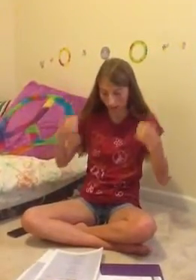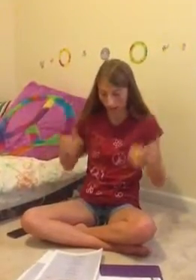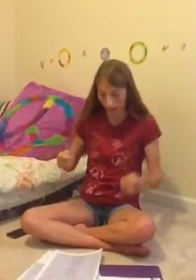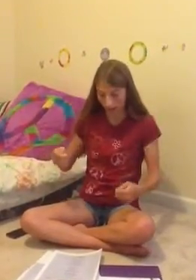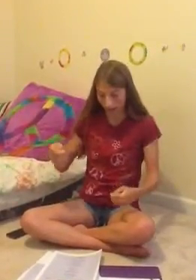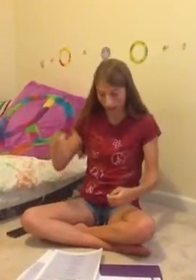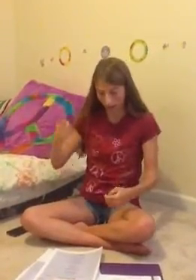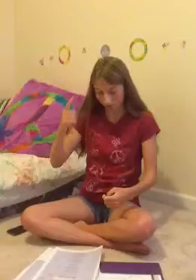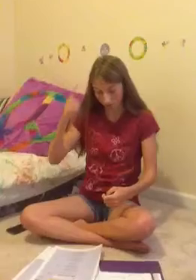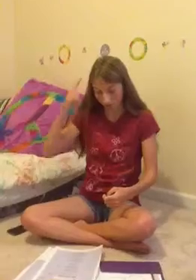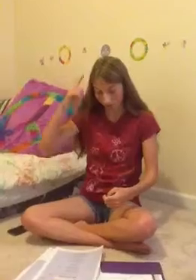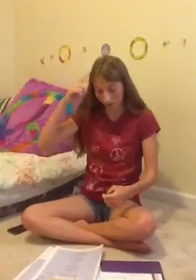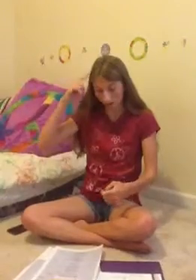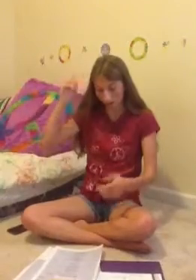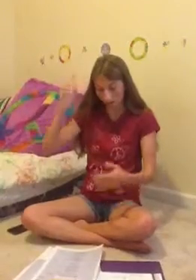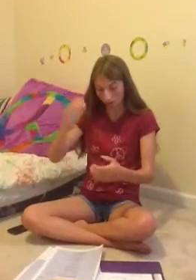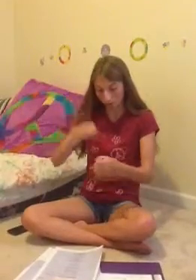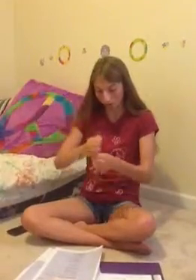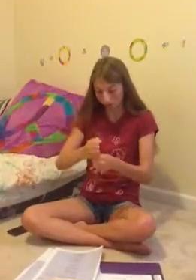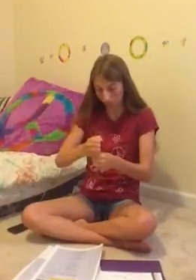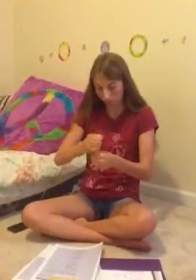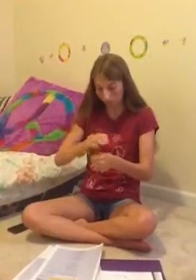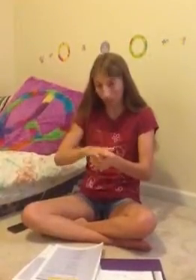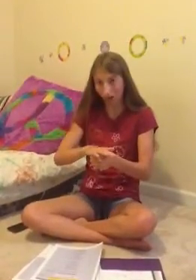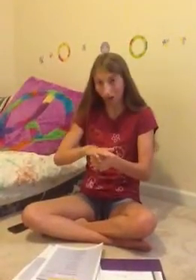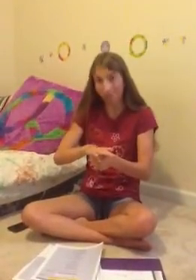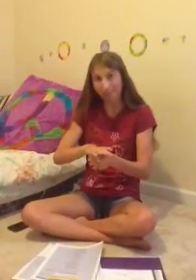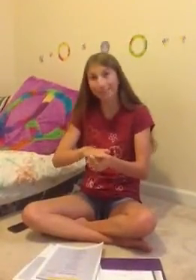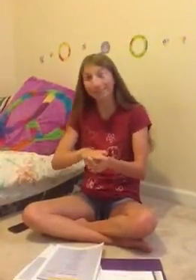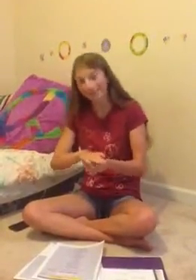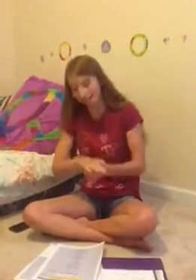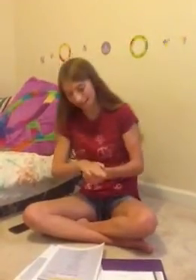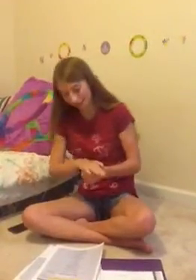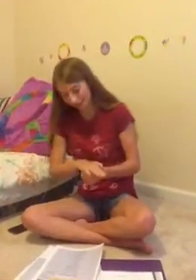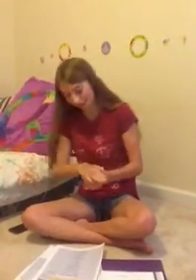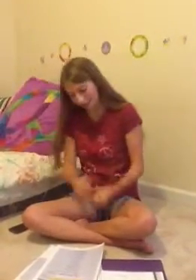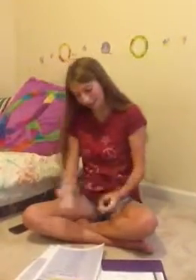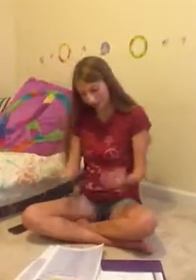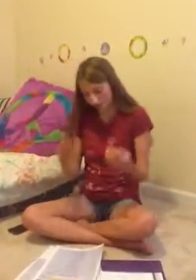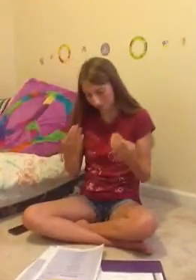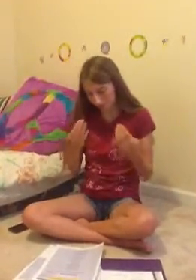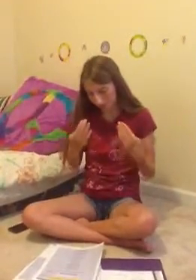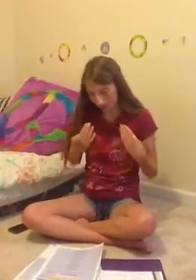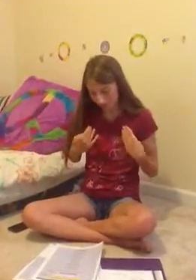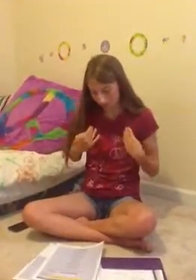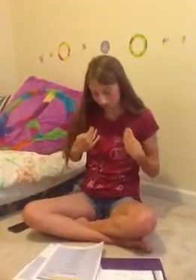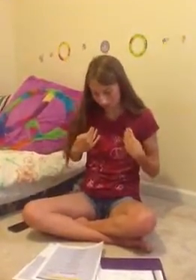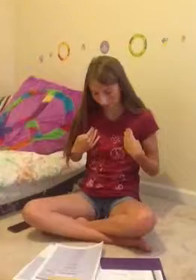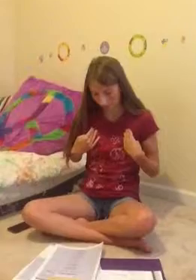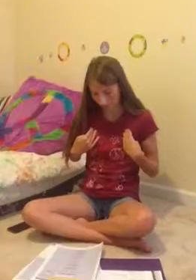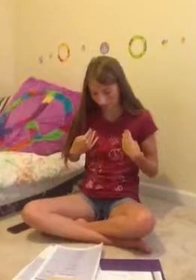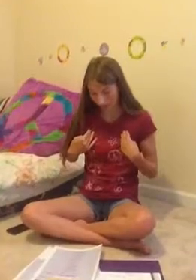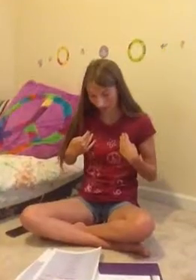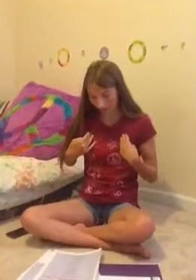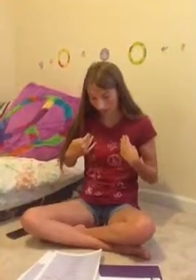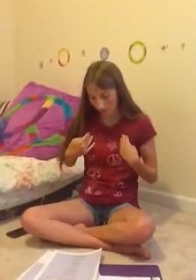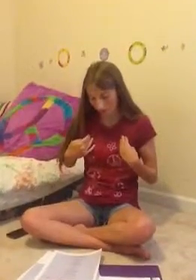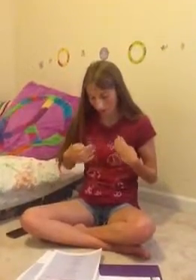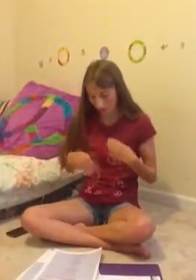every promise comes my way, when I